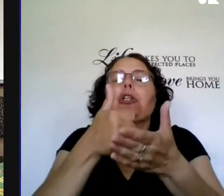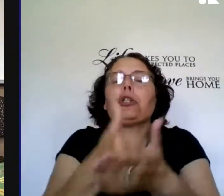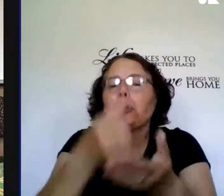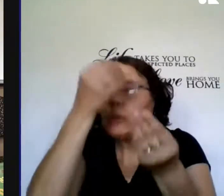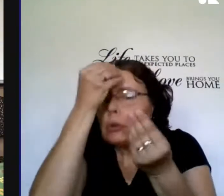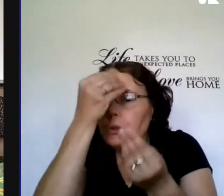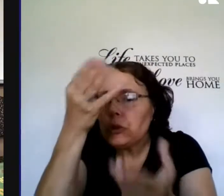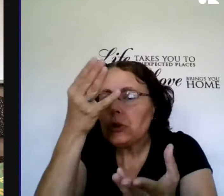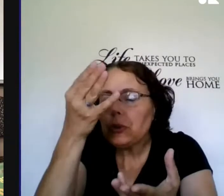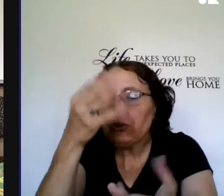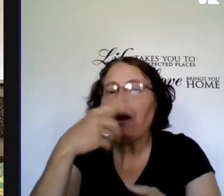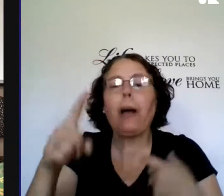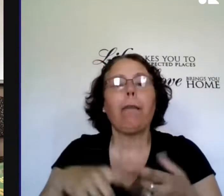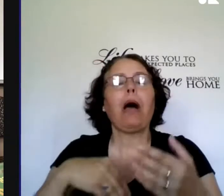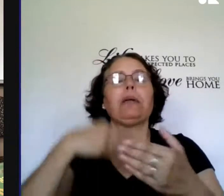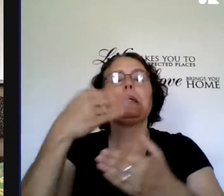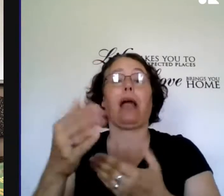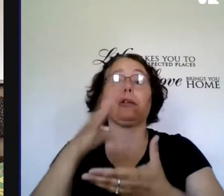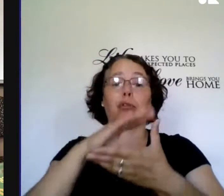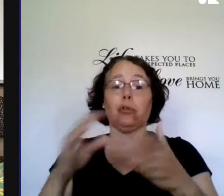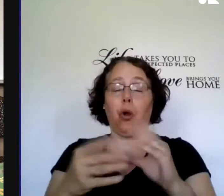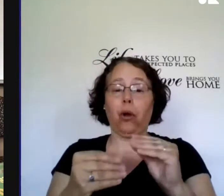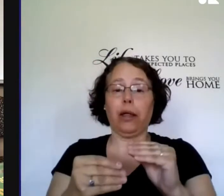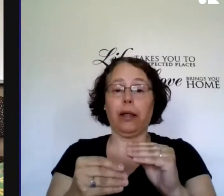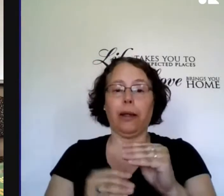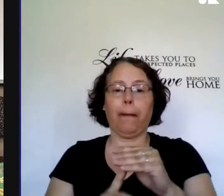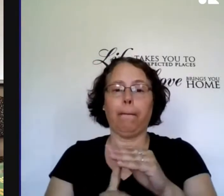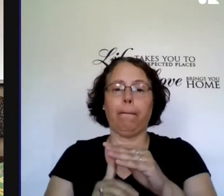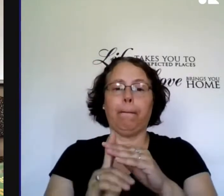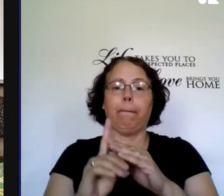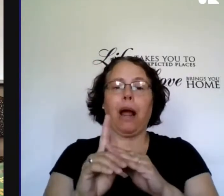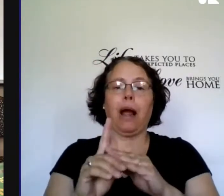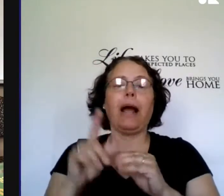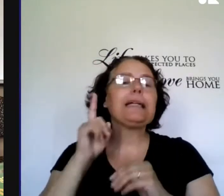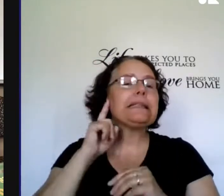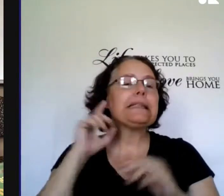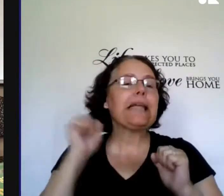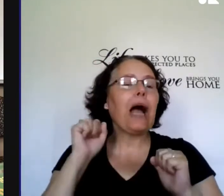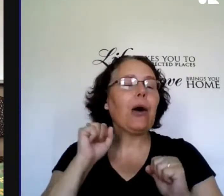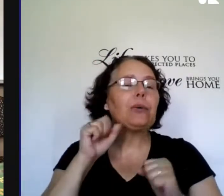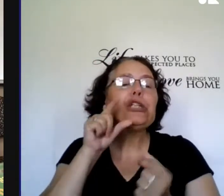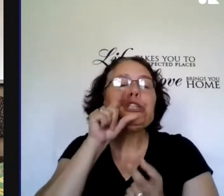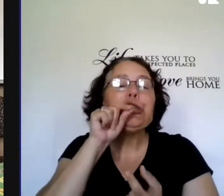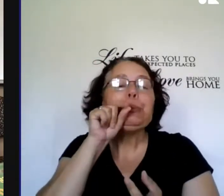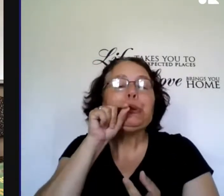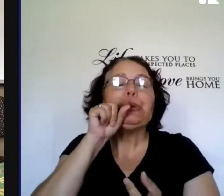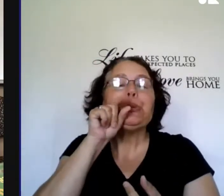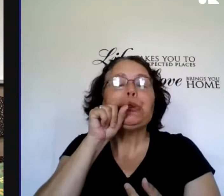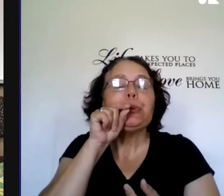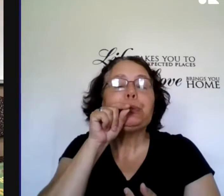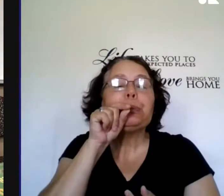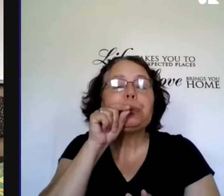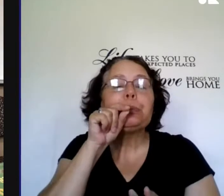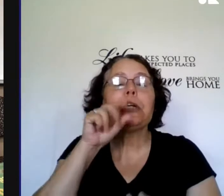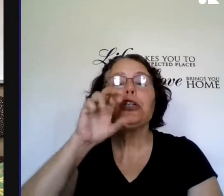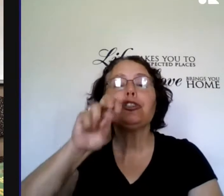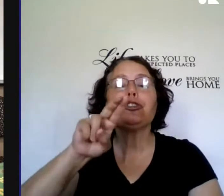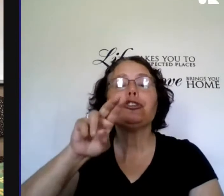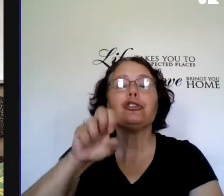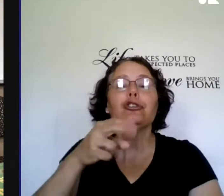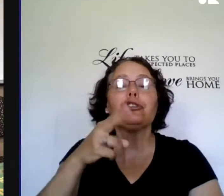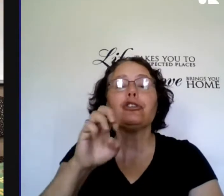our next story. Cheep, cheep, cheep, cheep, cheep, cheep, cheep, cheep. It makes a sound like a bird. Cheep, cheep,